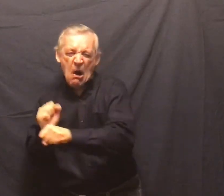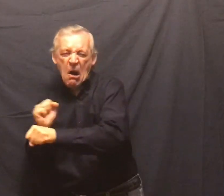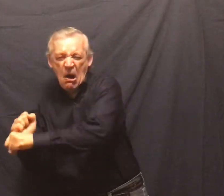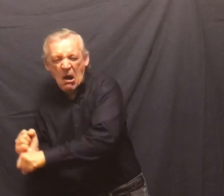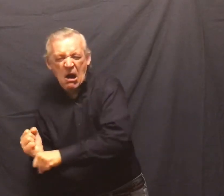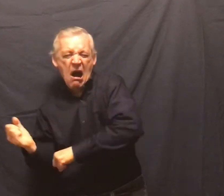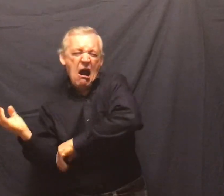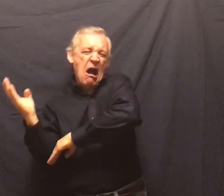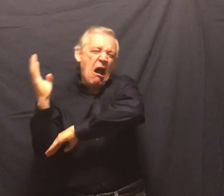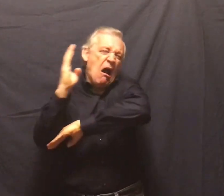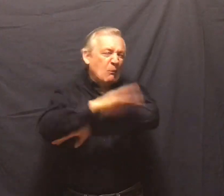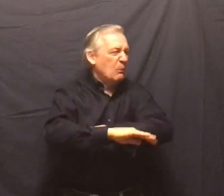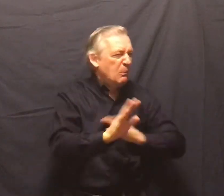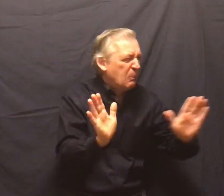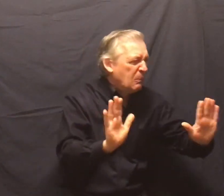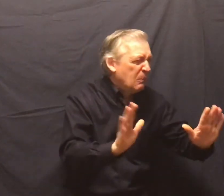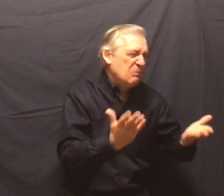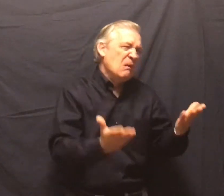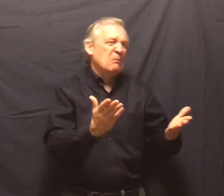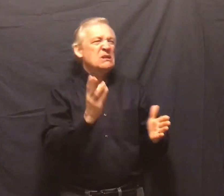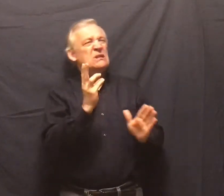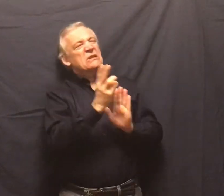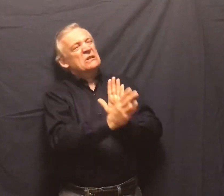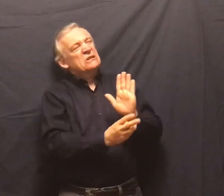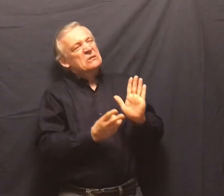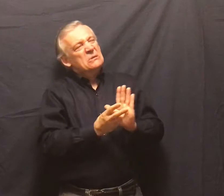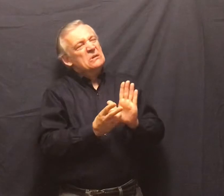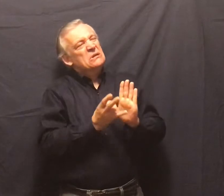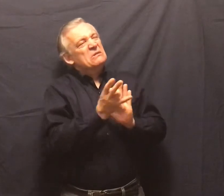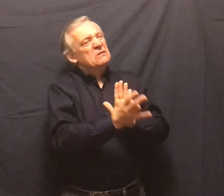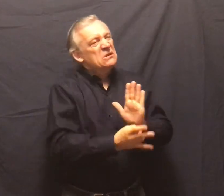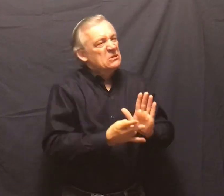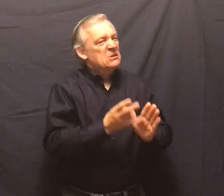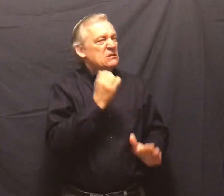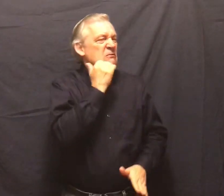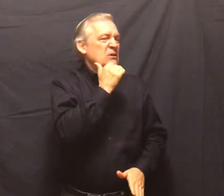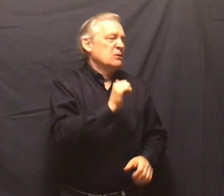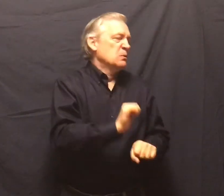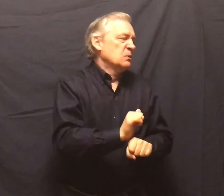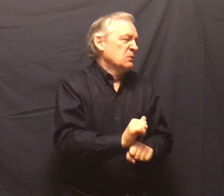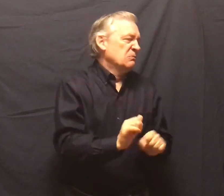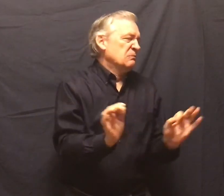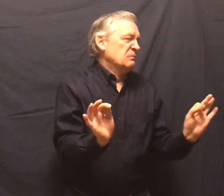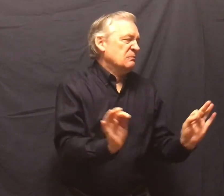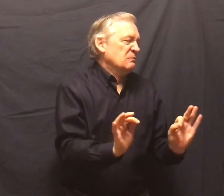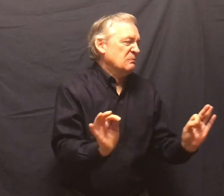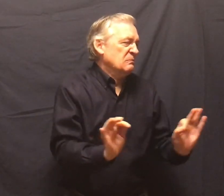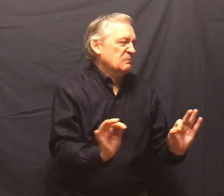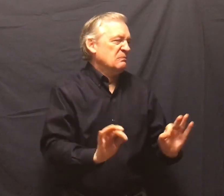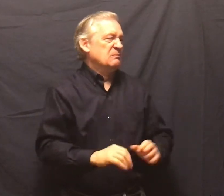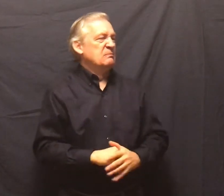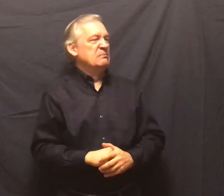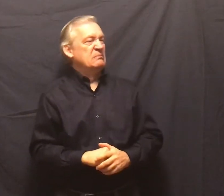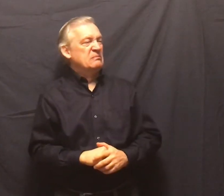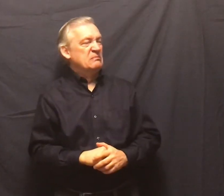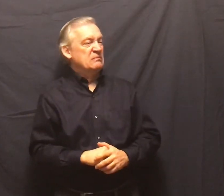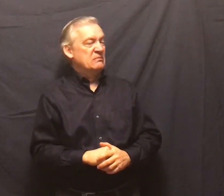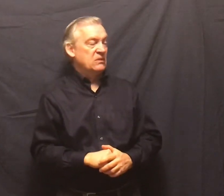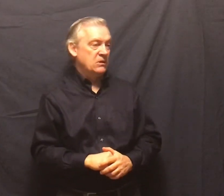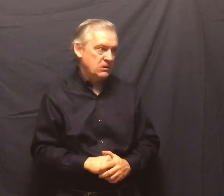We wouldn't wouldn't have to buck no barley 11 hours a day.